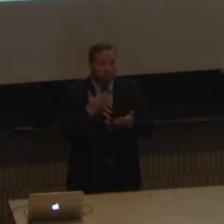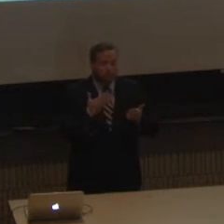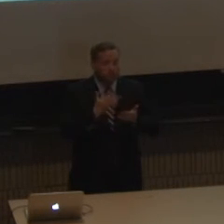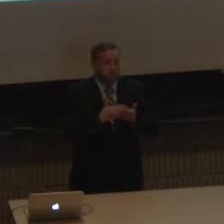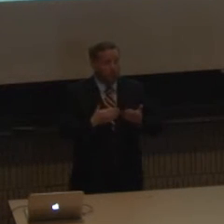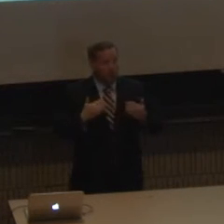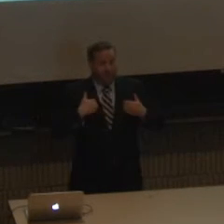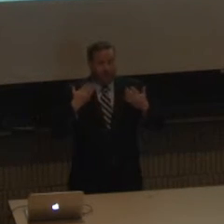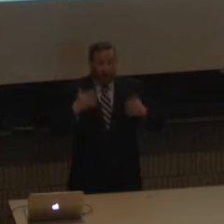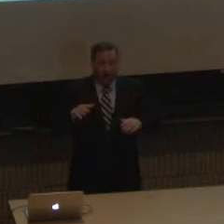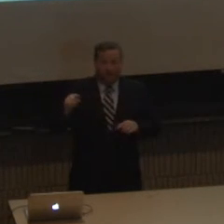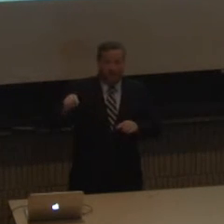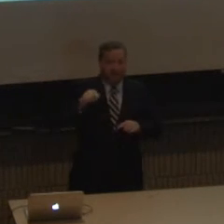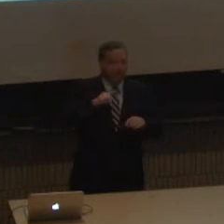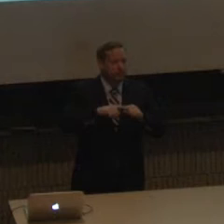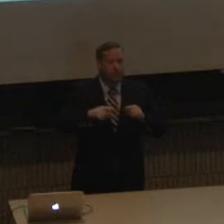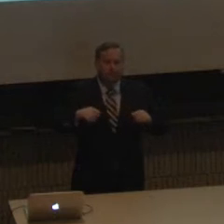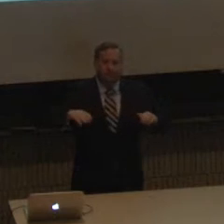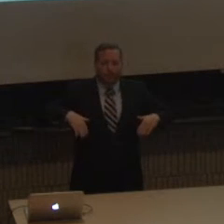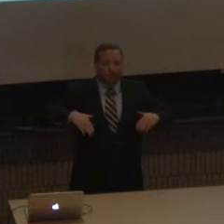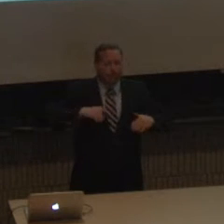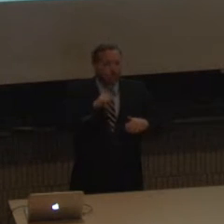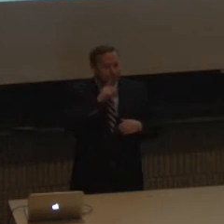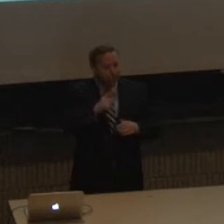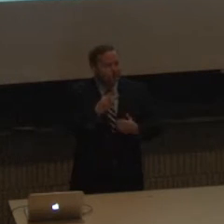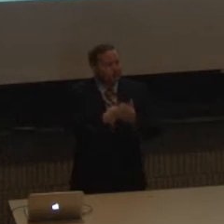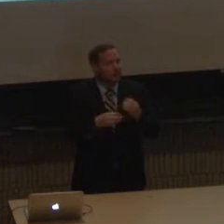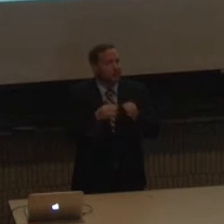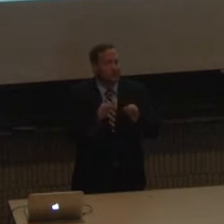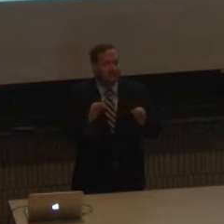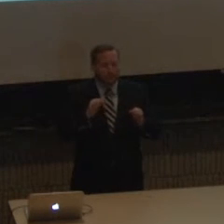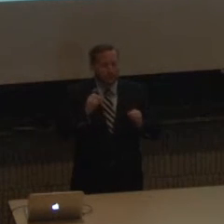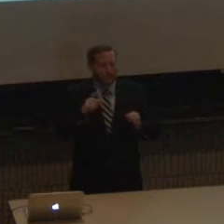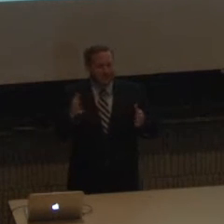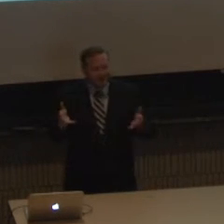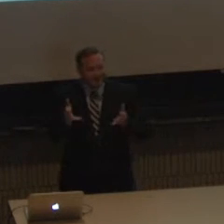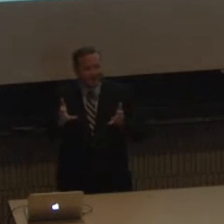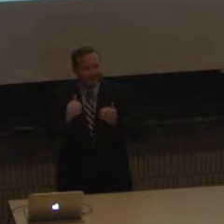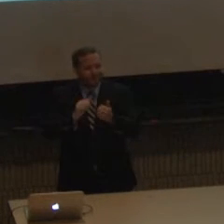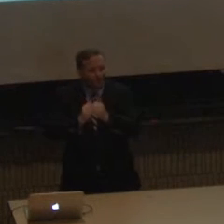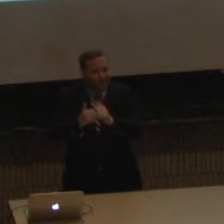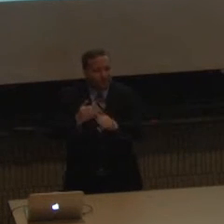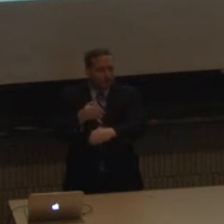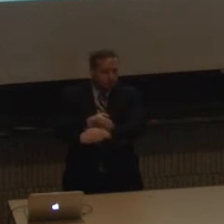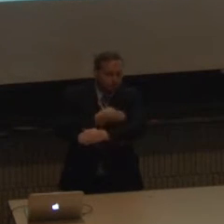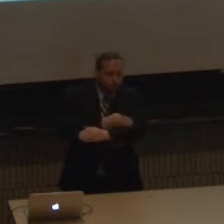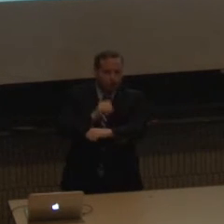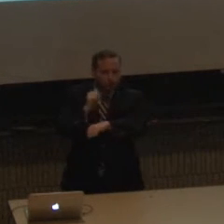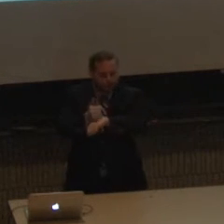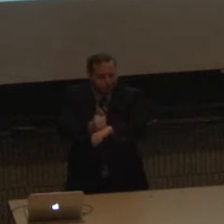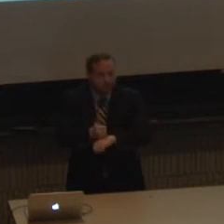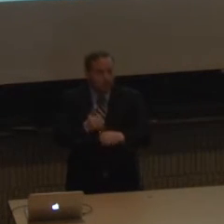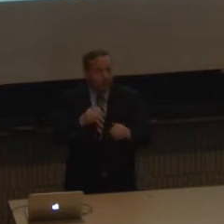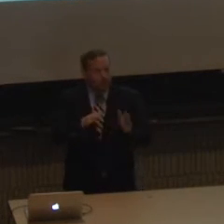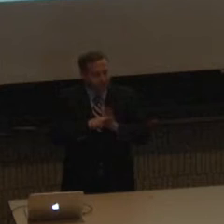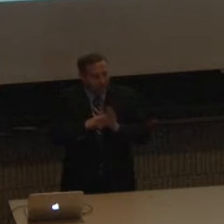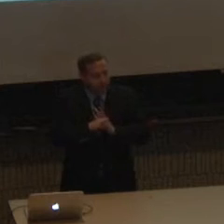We need, so sign language planning, we need to improve communication access. We need to encourage change